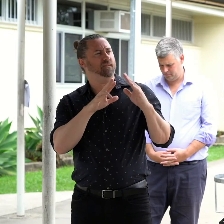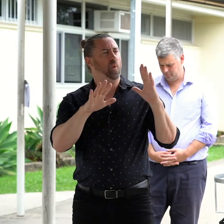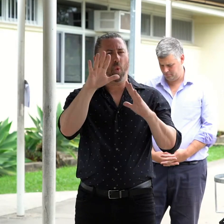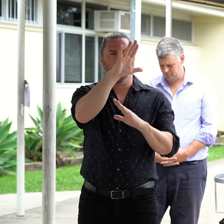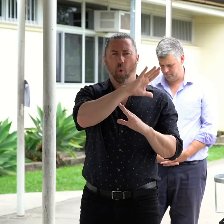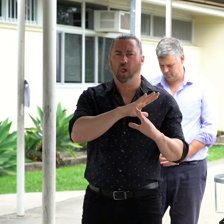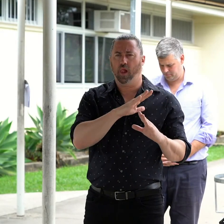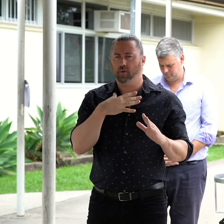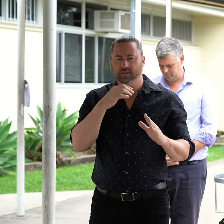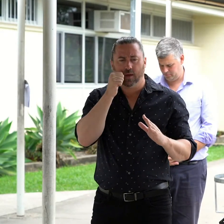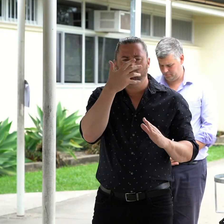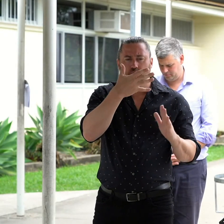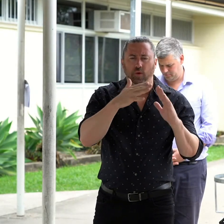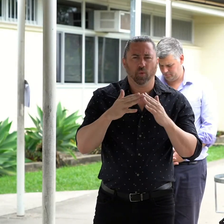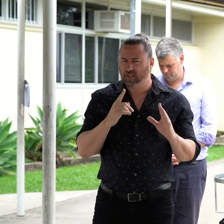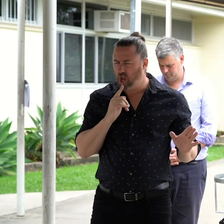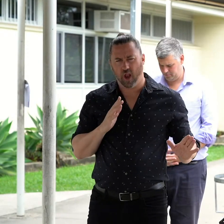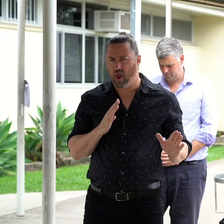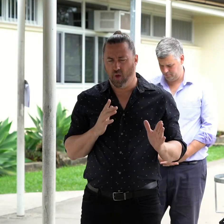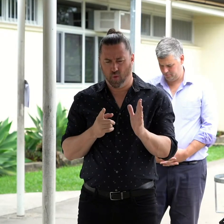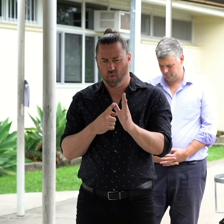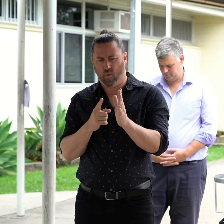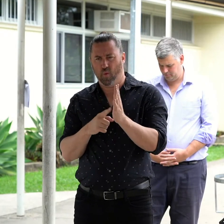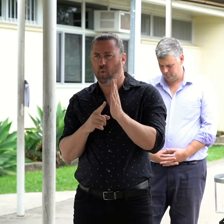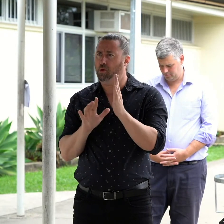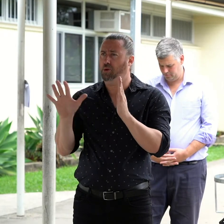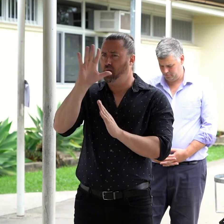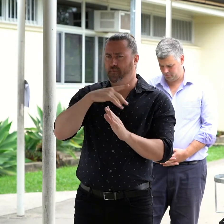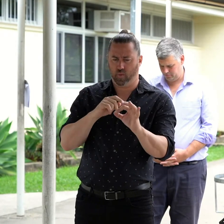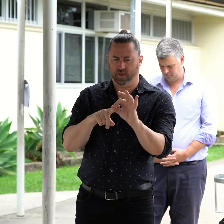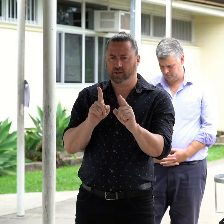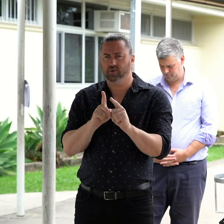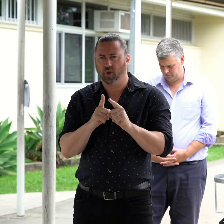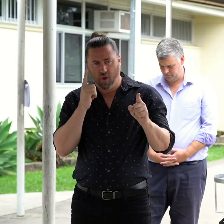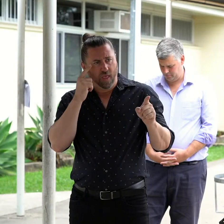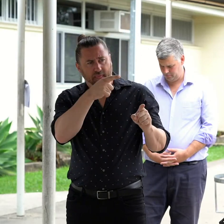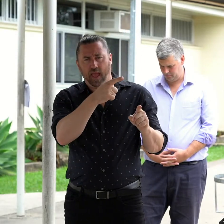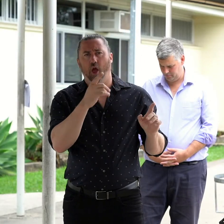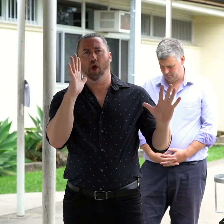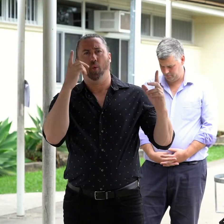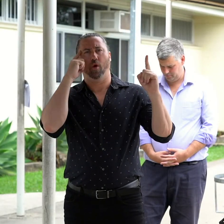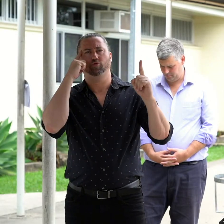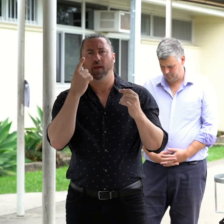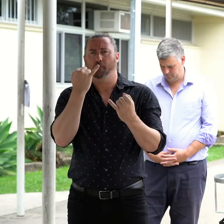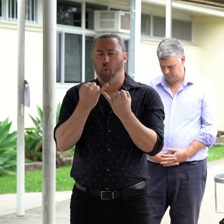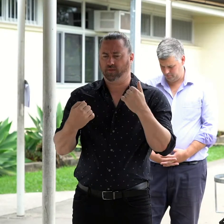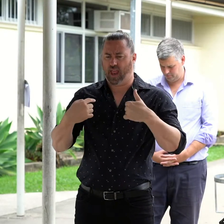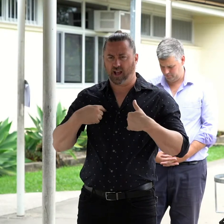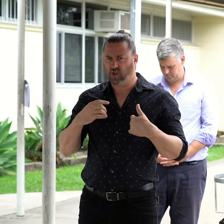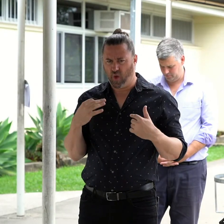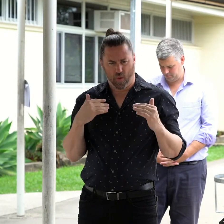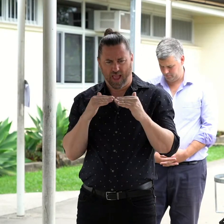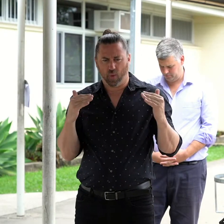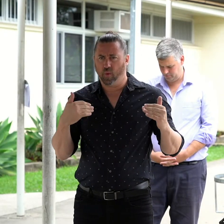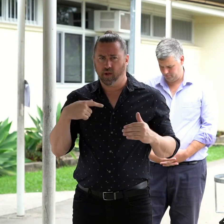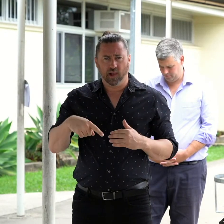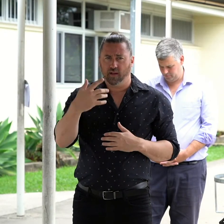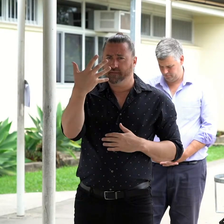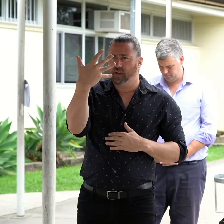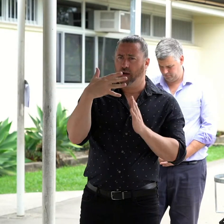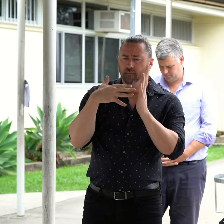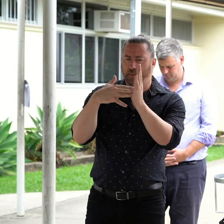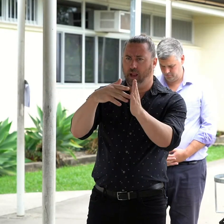Every human life is important. So to say that theirs is more important than Queenslanders, I don't think so. We've got 5 million Queenslanders